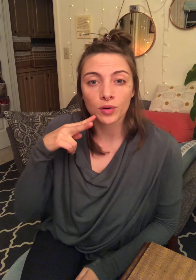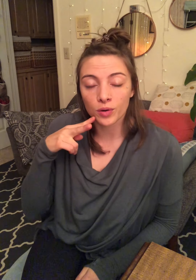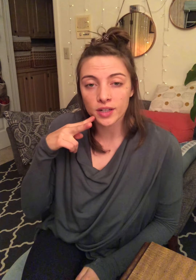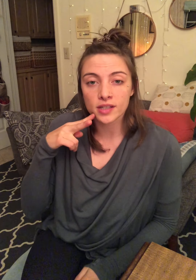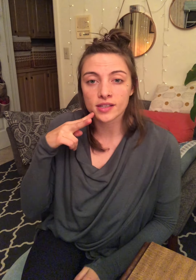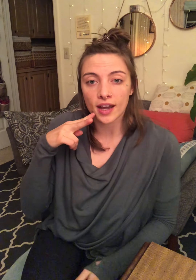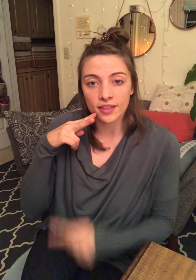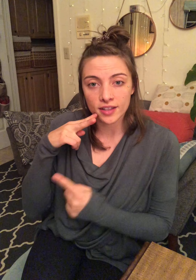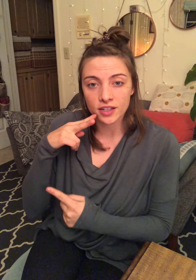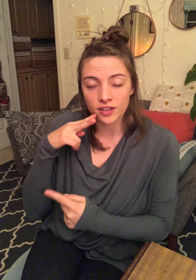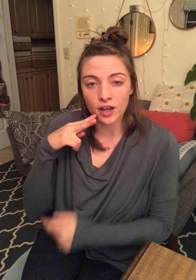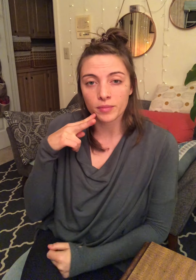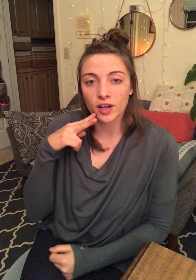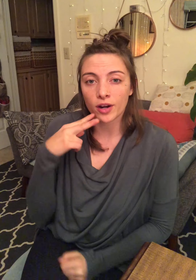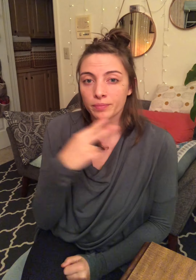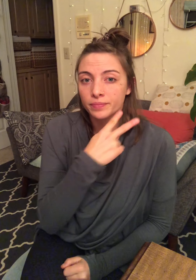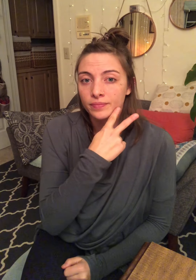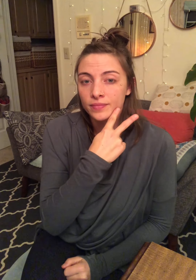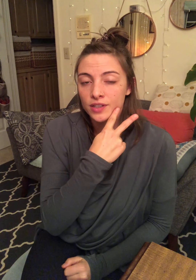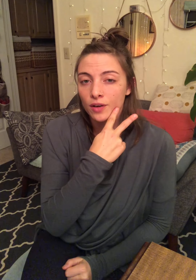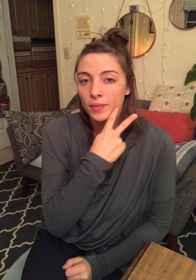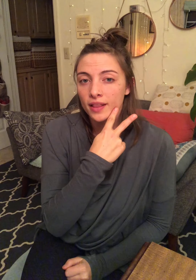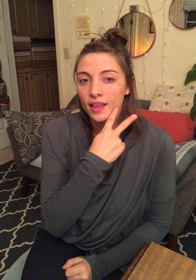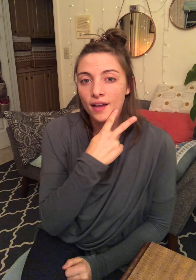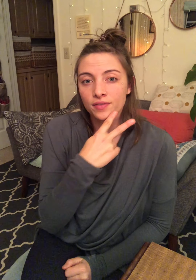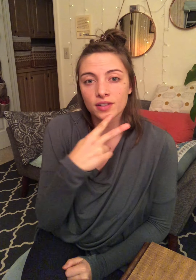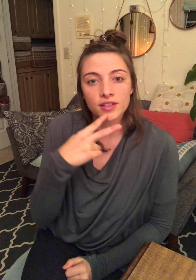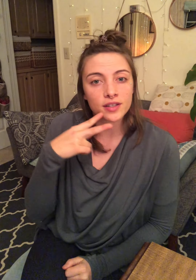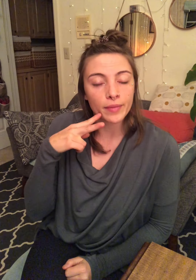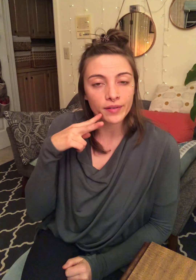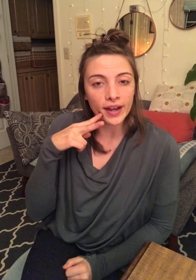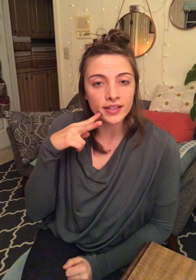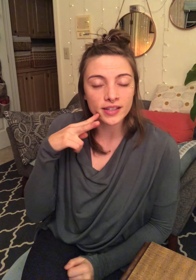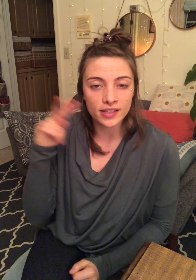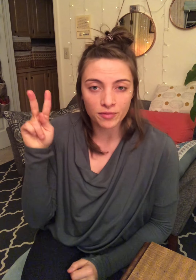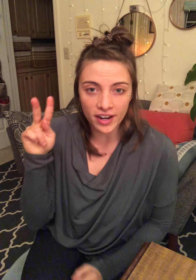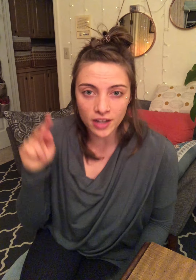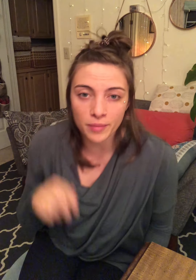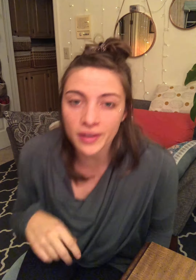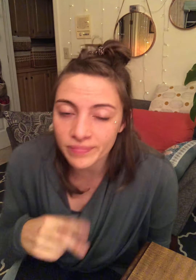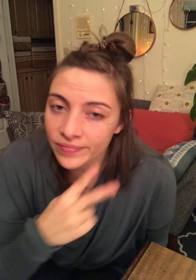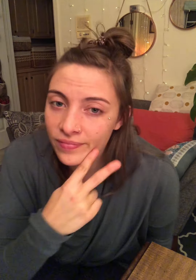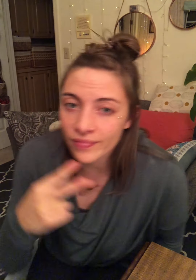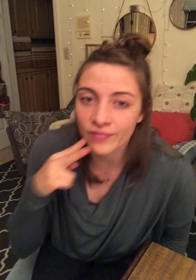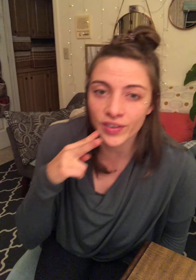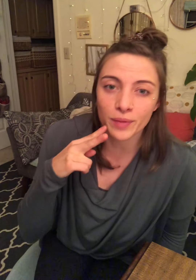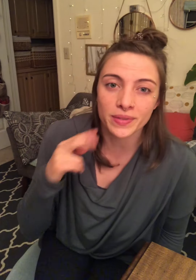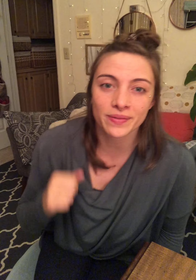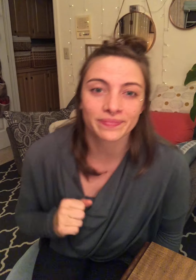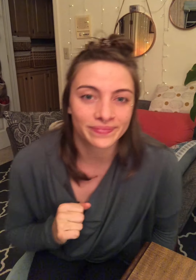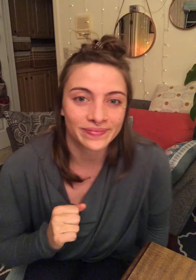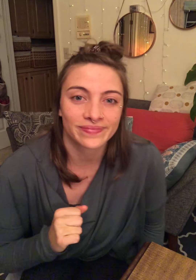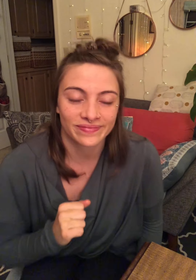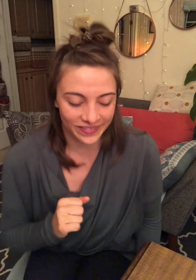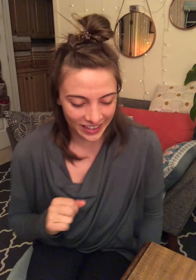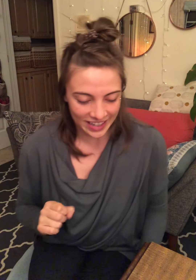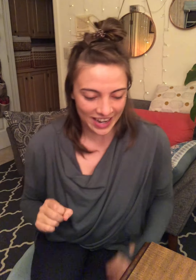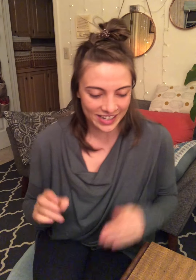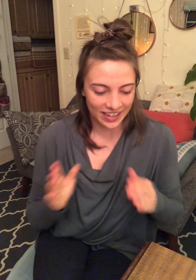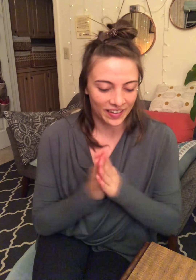towards the side that's your dominant arm. So on my left to my right, since I'm right dominant. Verbs. Fantastic. Okay, here